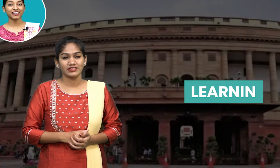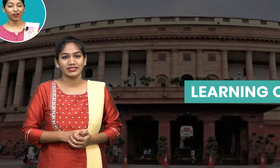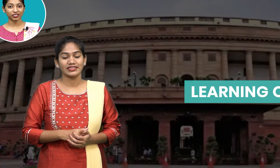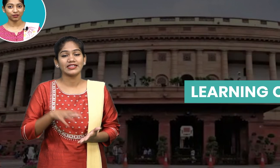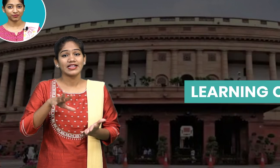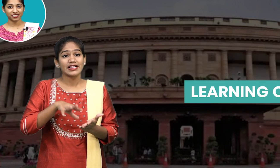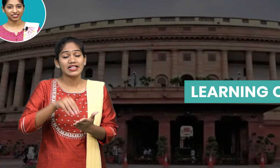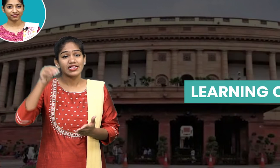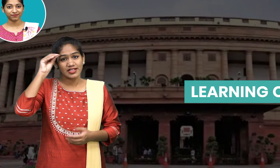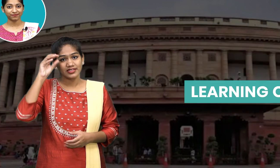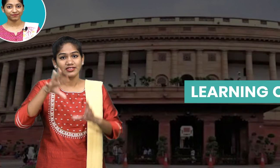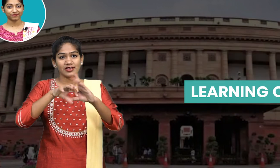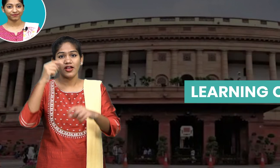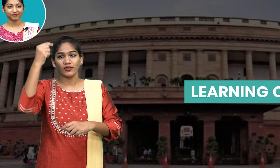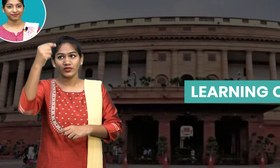Learning outcomes.